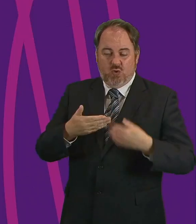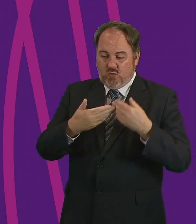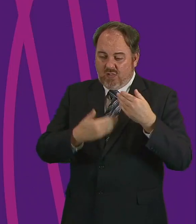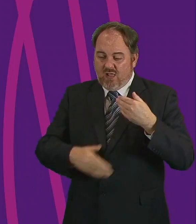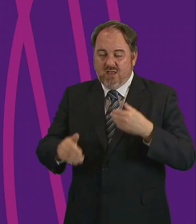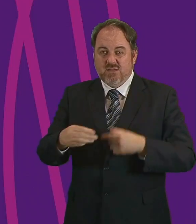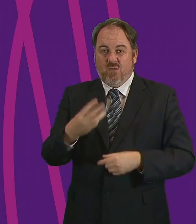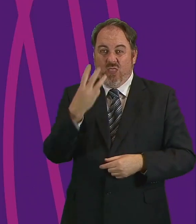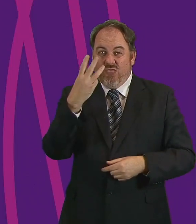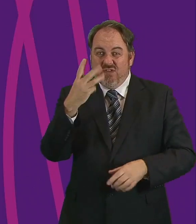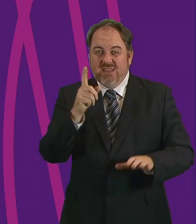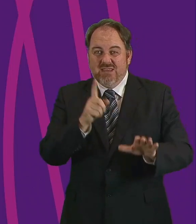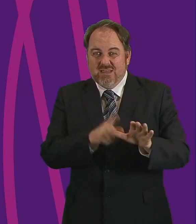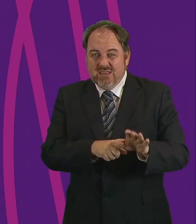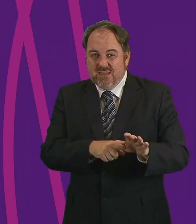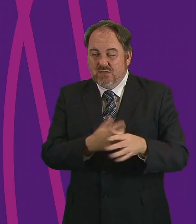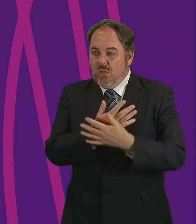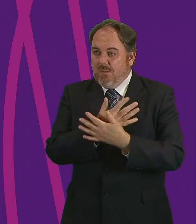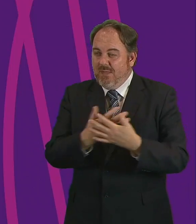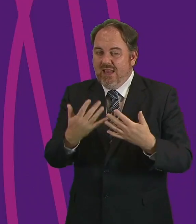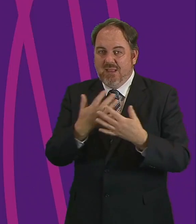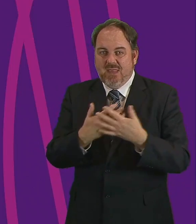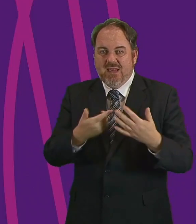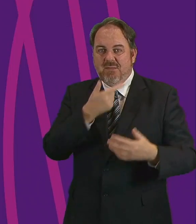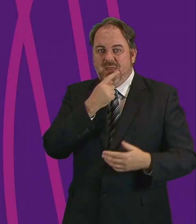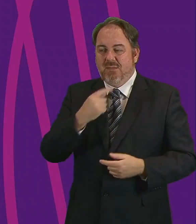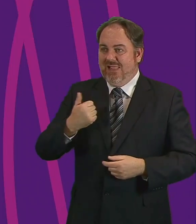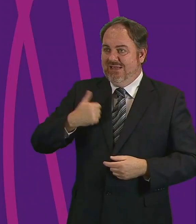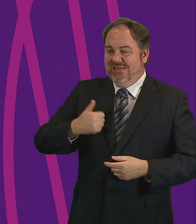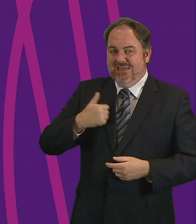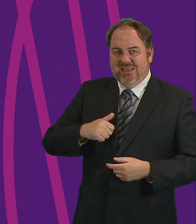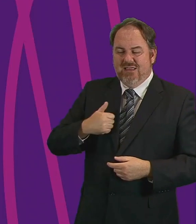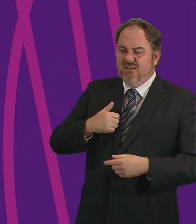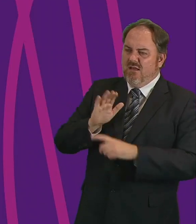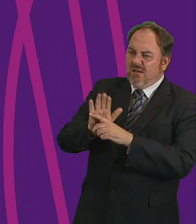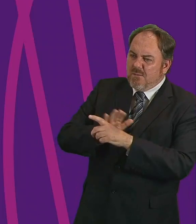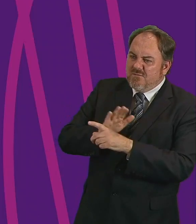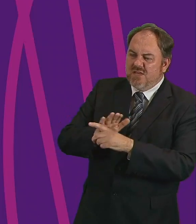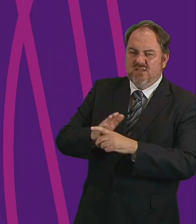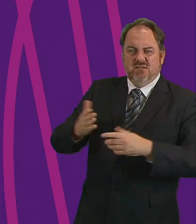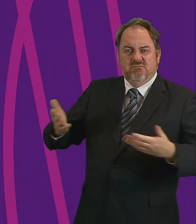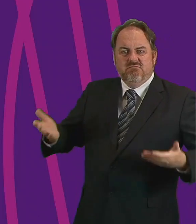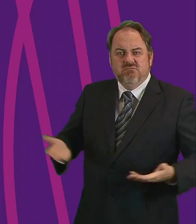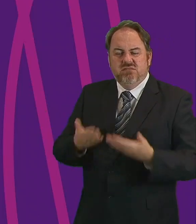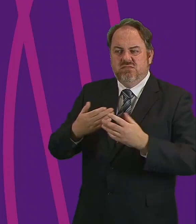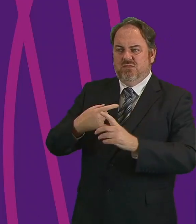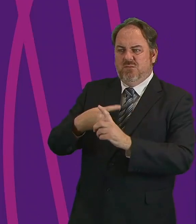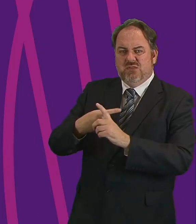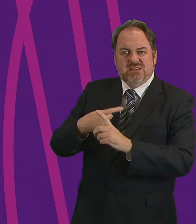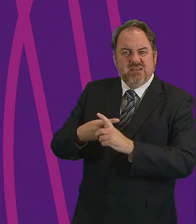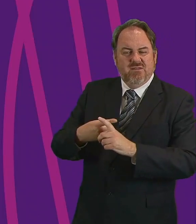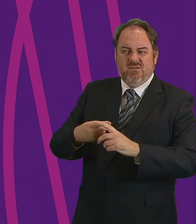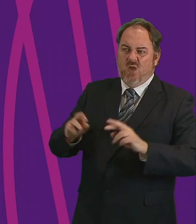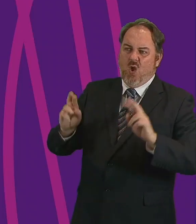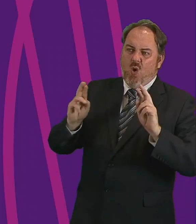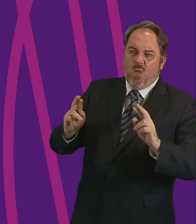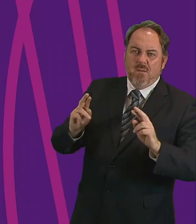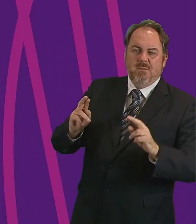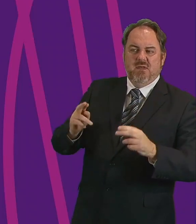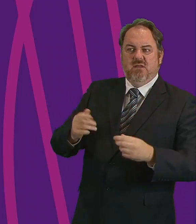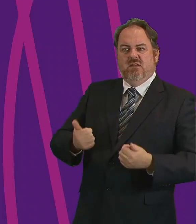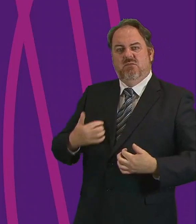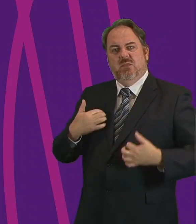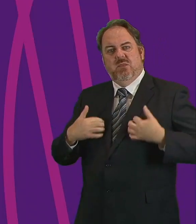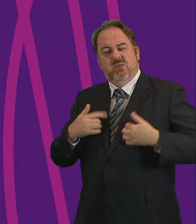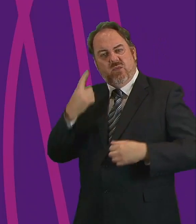not longer. We need to give them comfort, certainty and hope. So the Chancellor's announcement later on